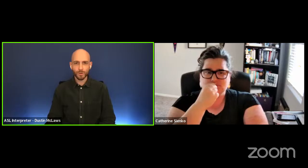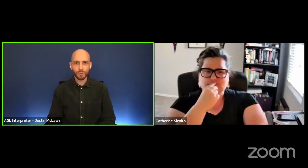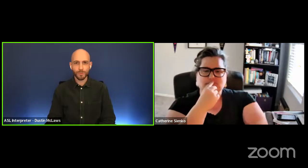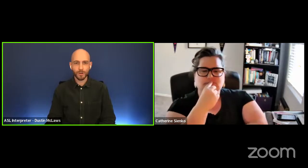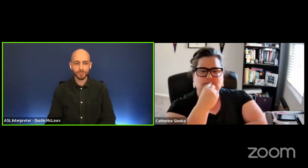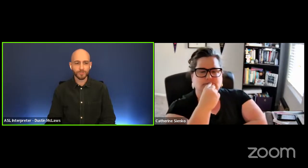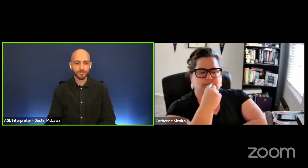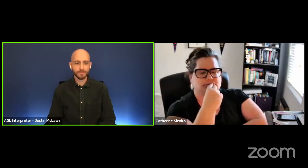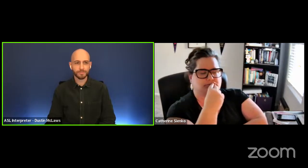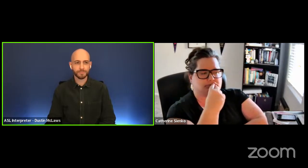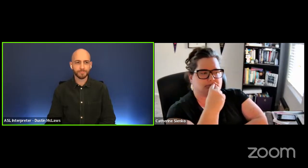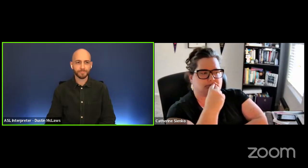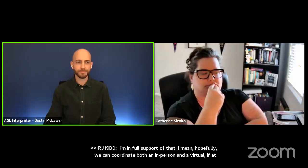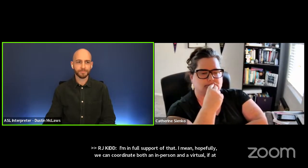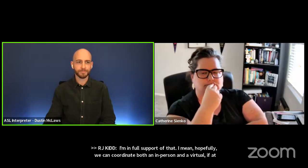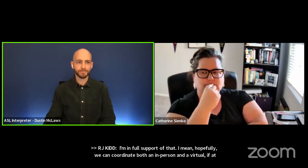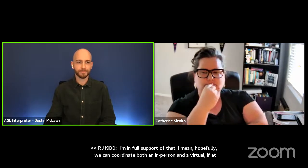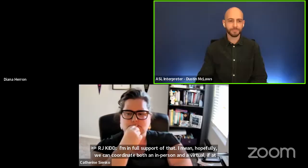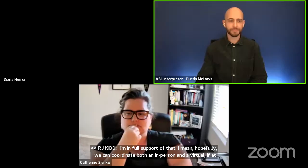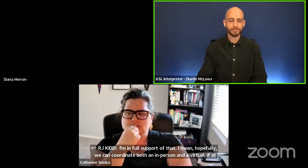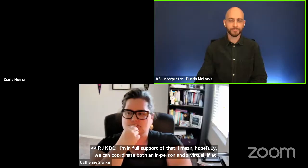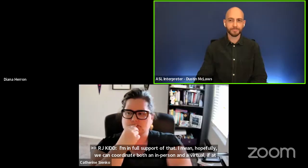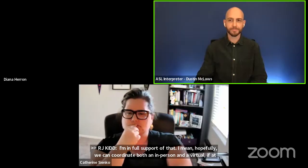Commissioner Herron, what are your thoughts?